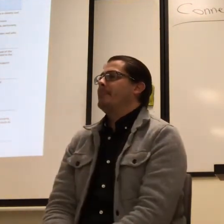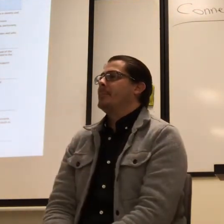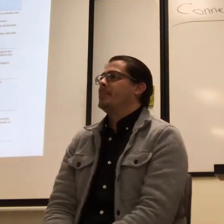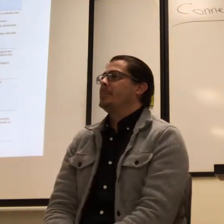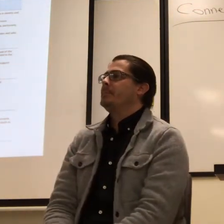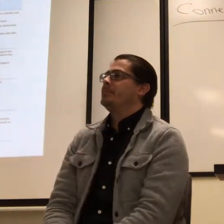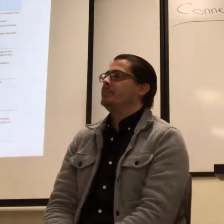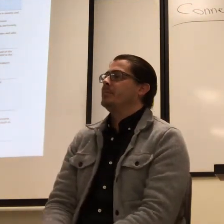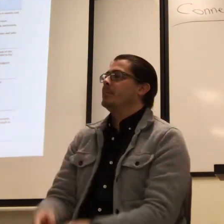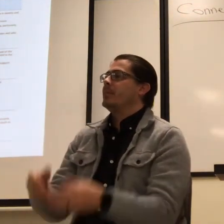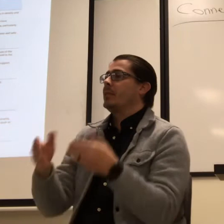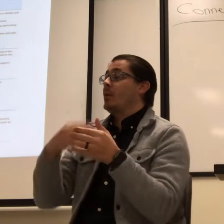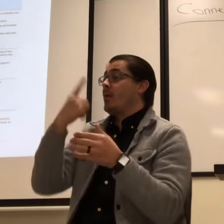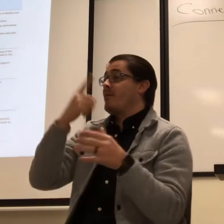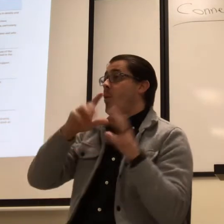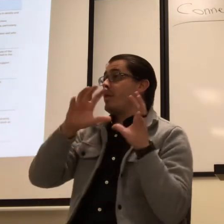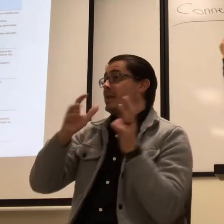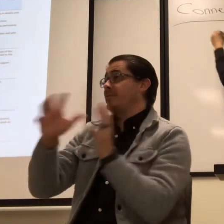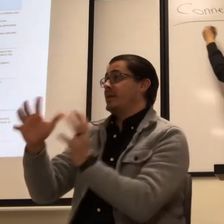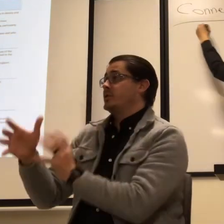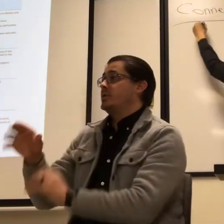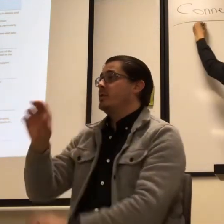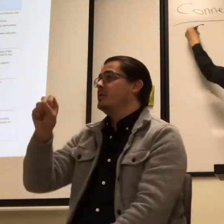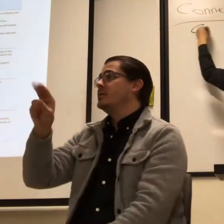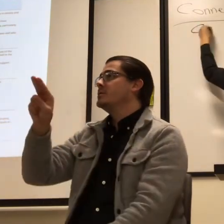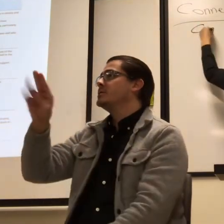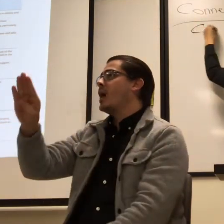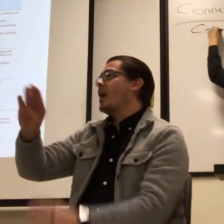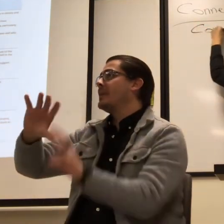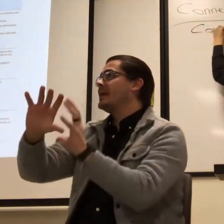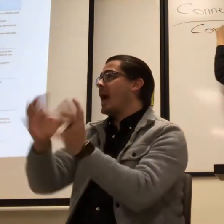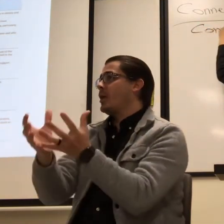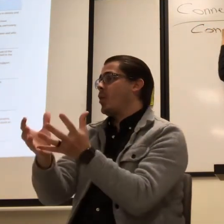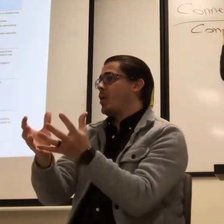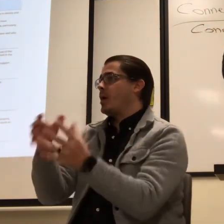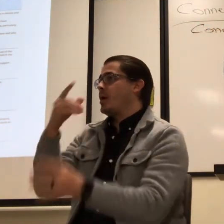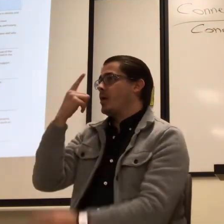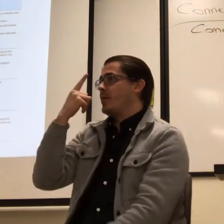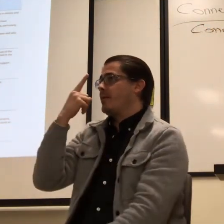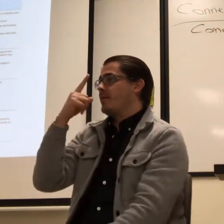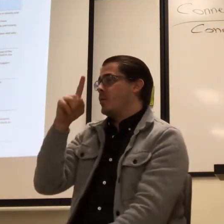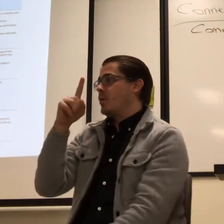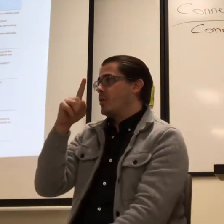Anyways, just to classify them, the subcategory of